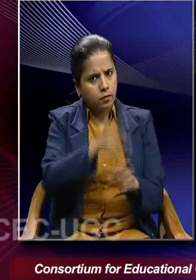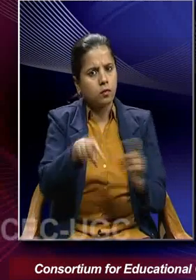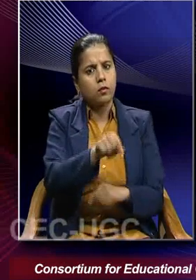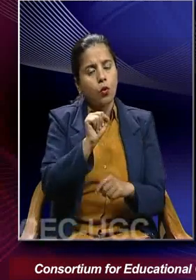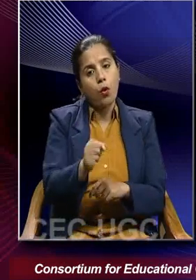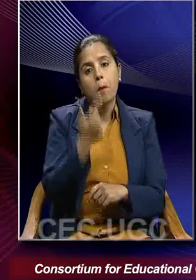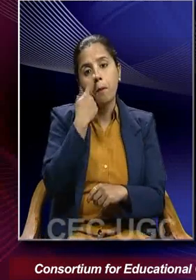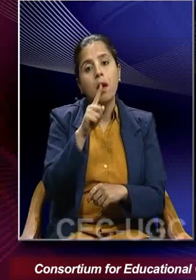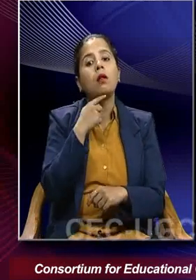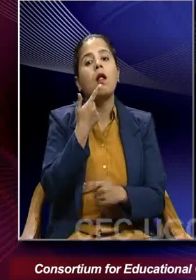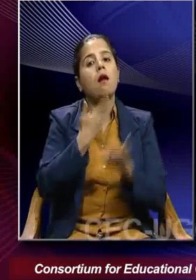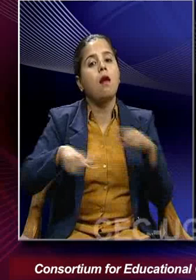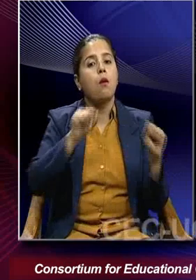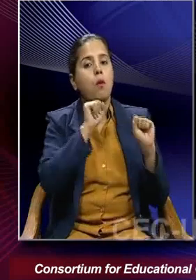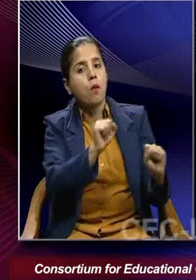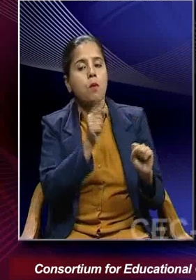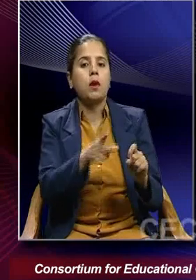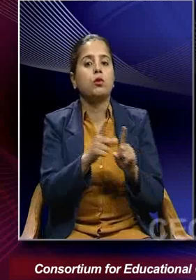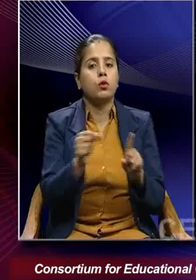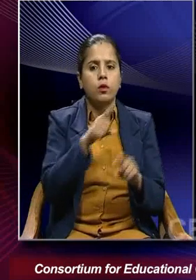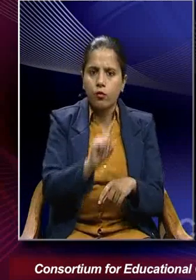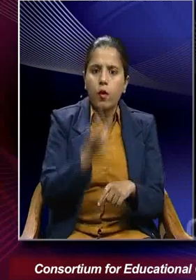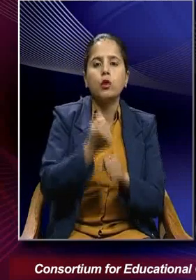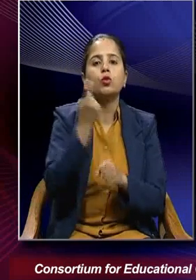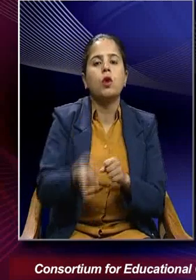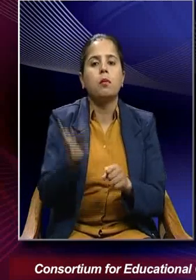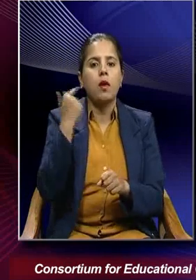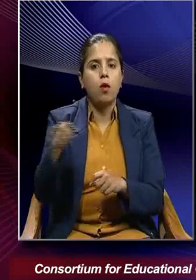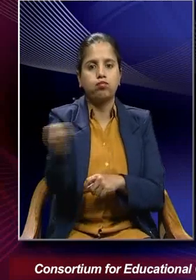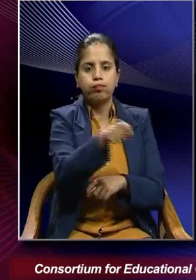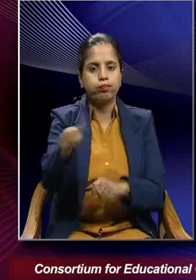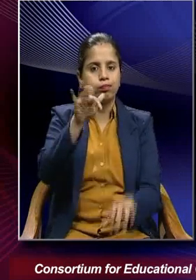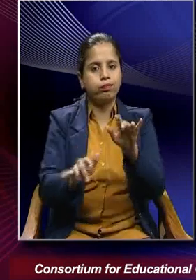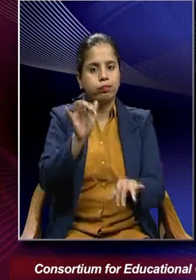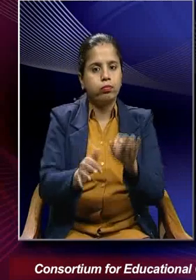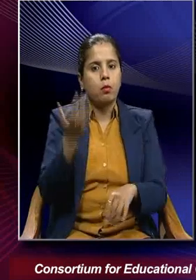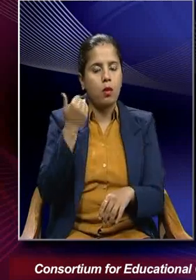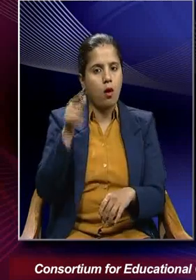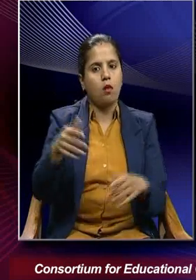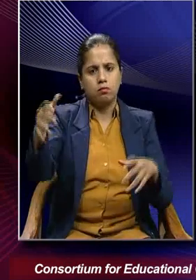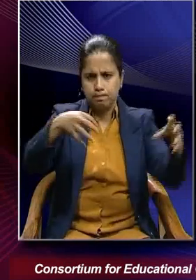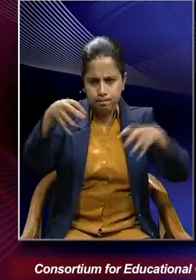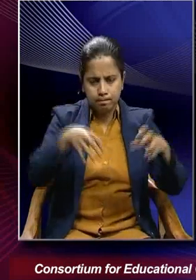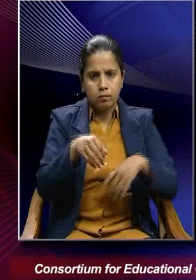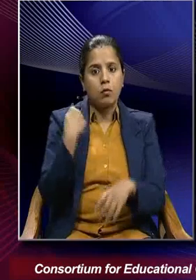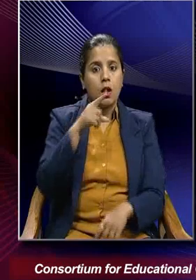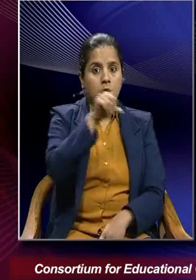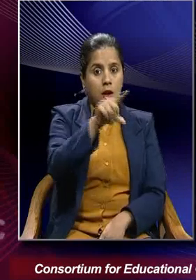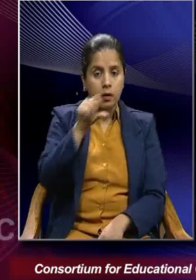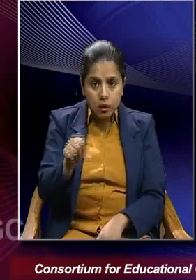tongue, and that is how the first Gujarati typewriter was to be assembled, which was commissioned by him in